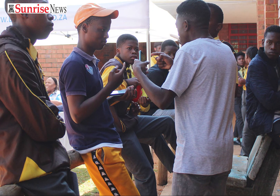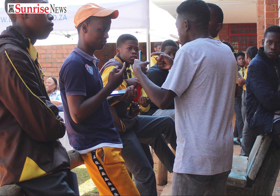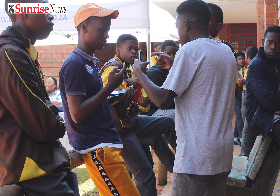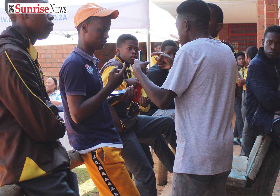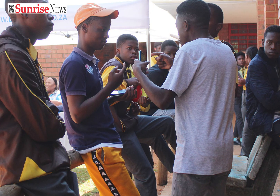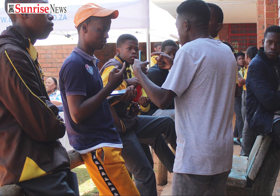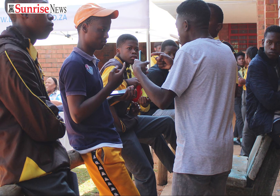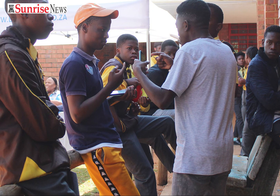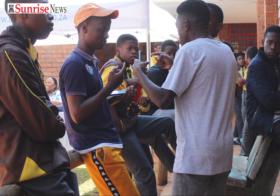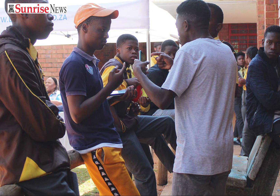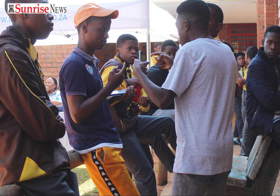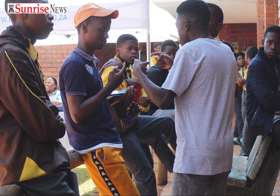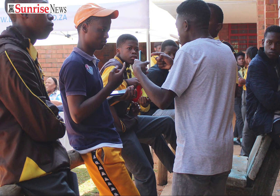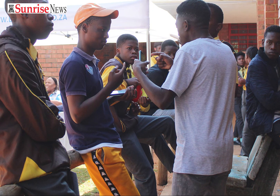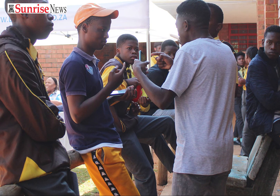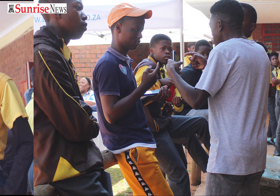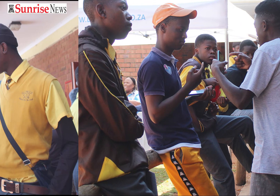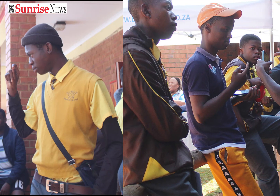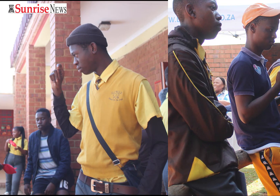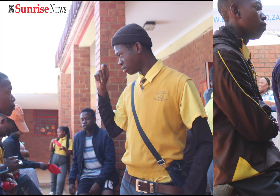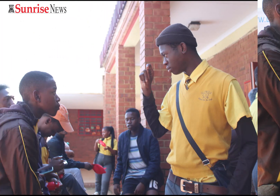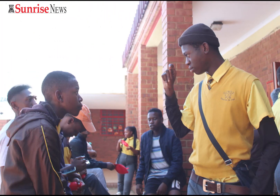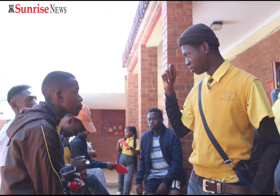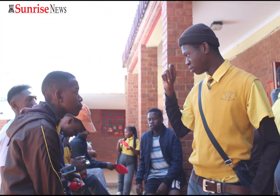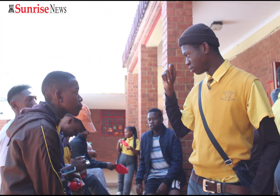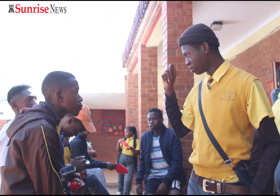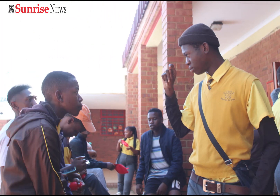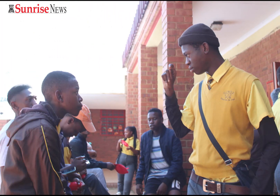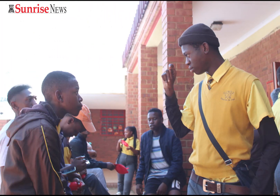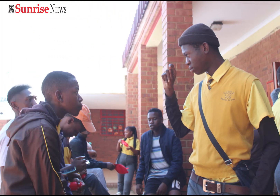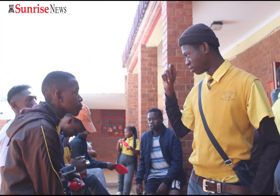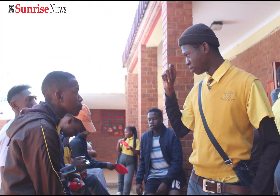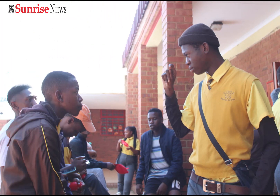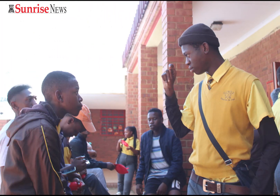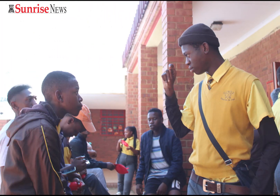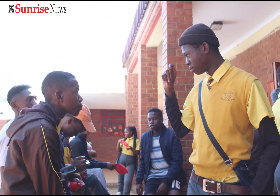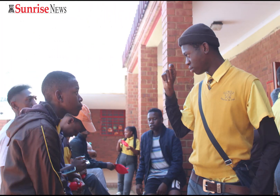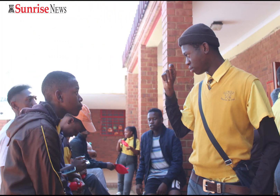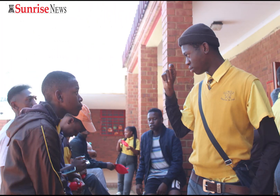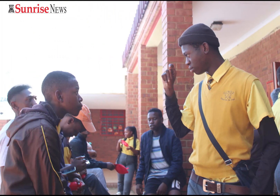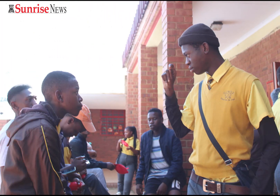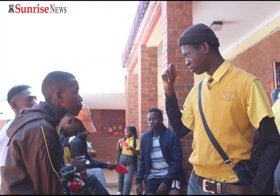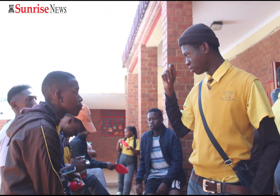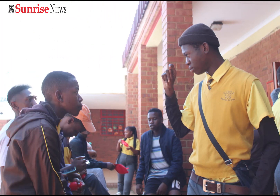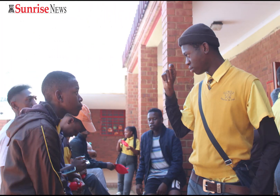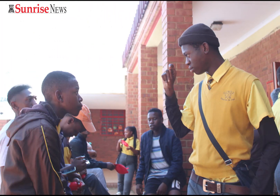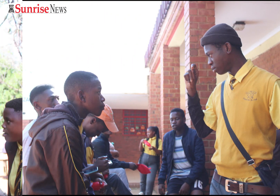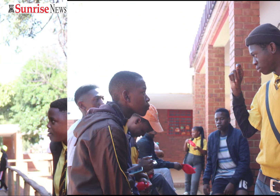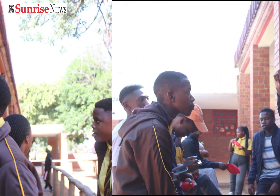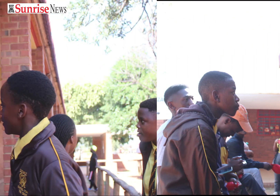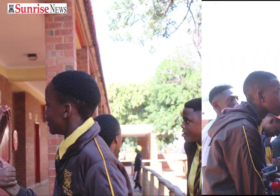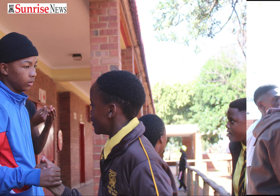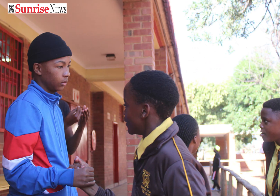down. And I think it's also important to mention this to the deaf parents. The loneliest time for deaf learners is when it's the